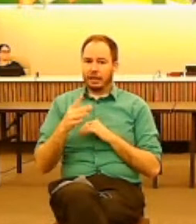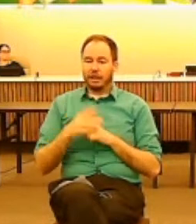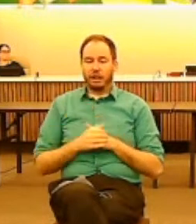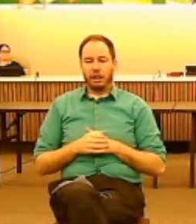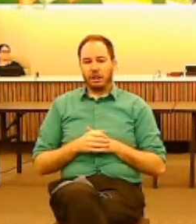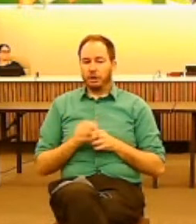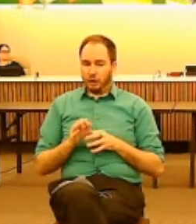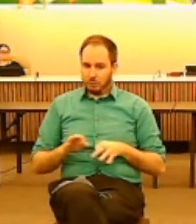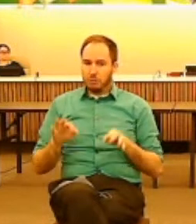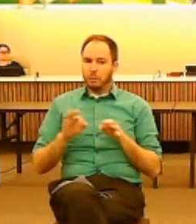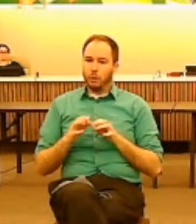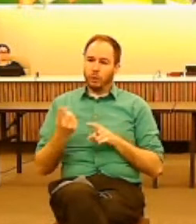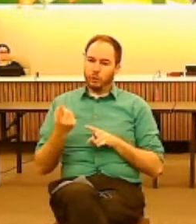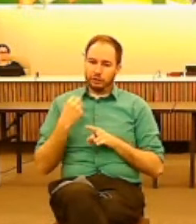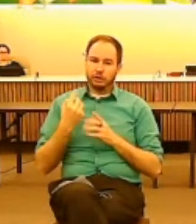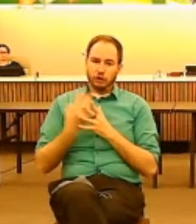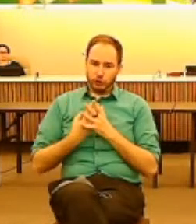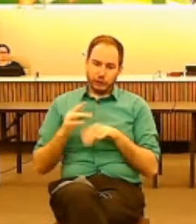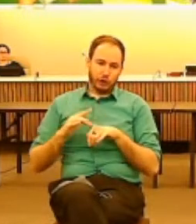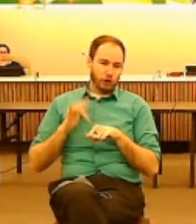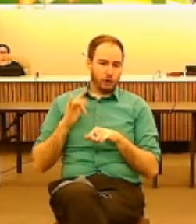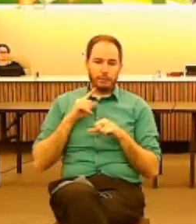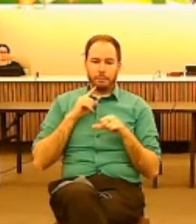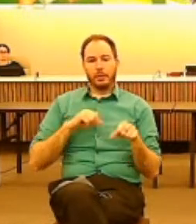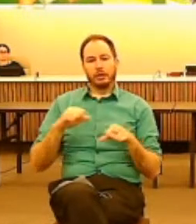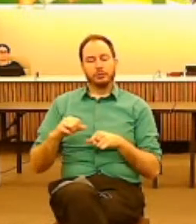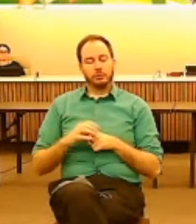very important to get it caught early.